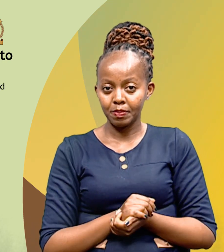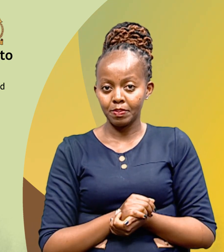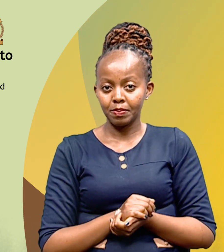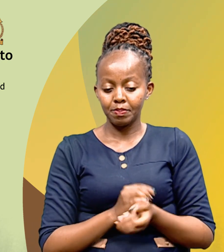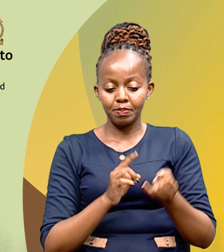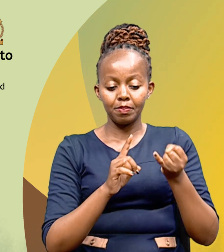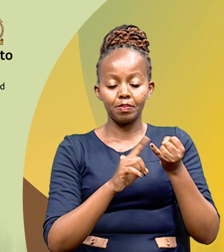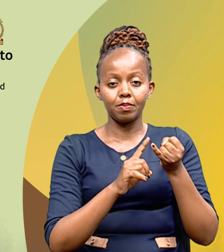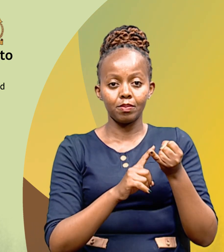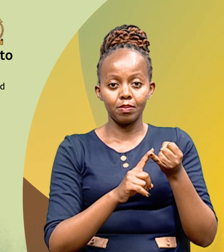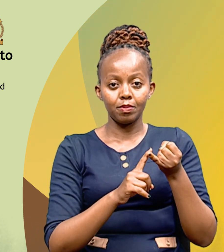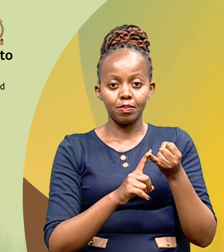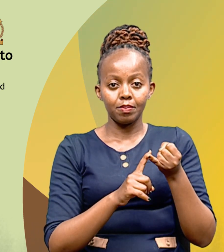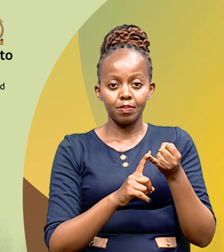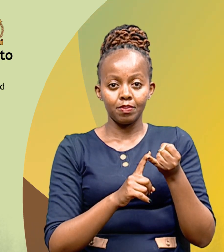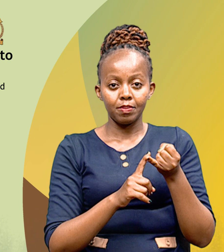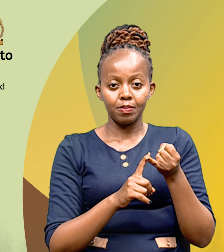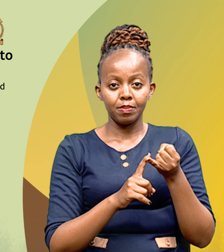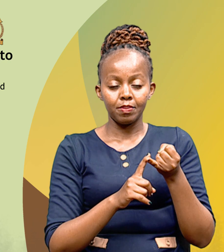A.